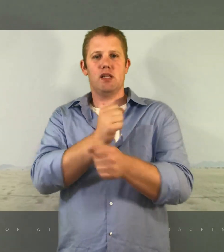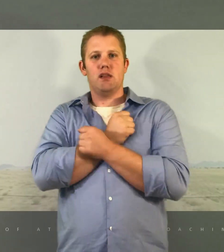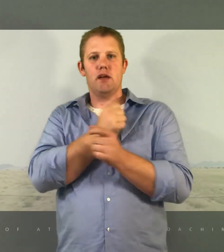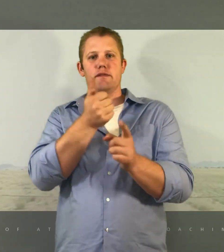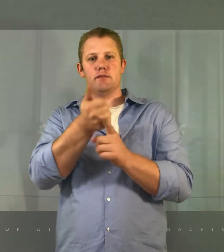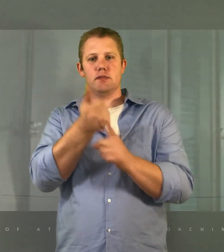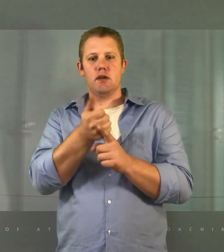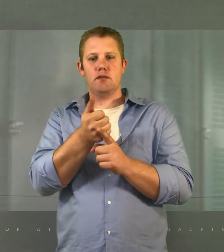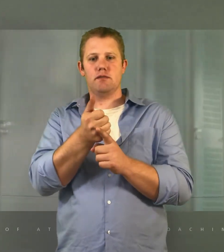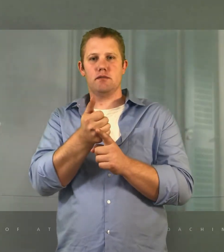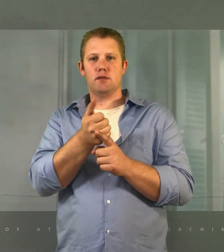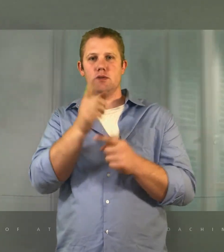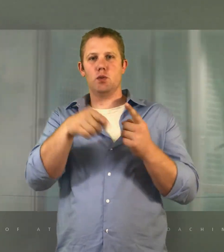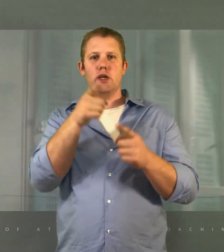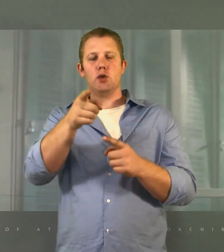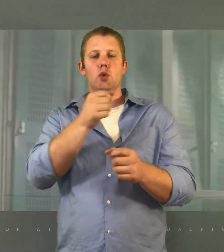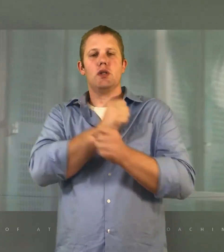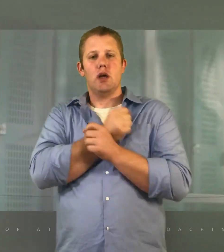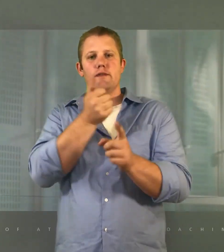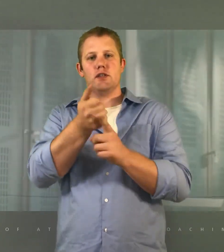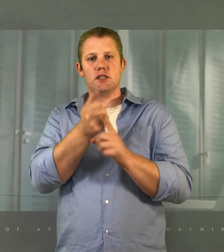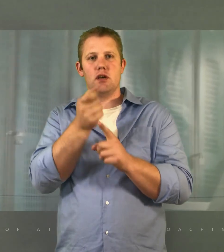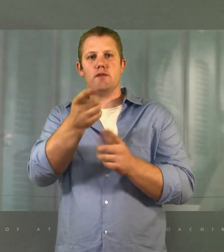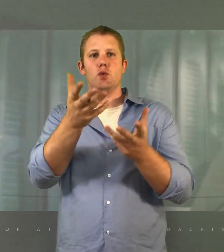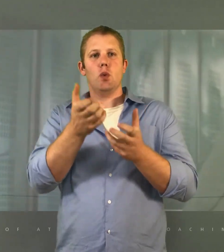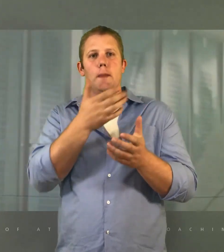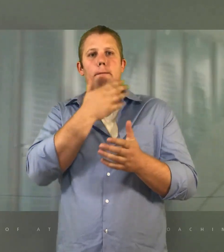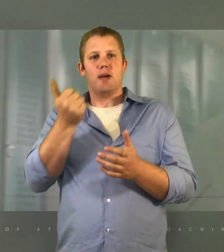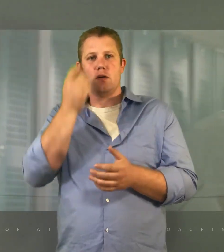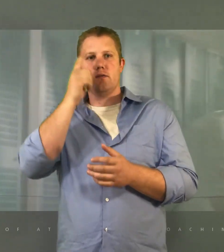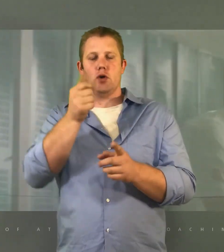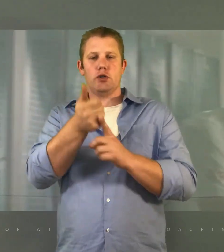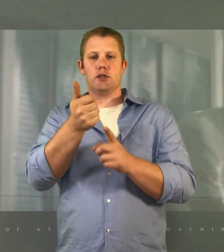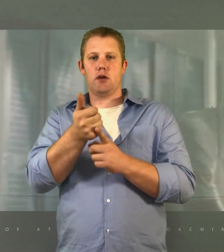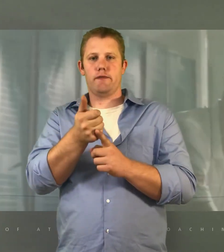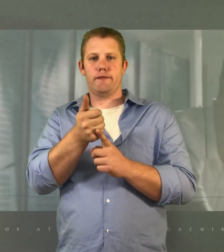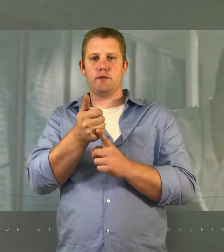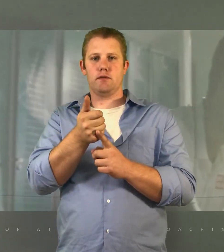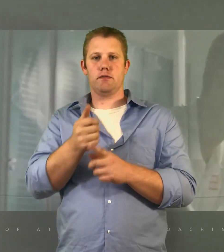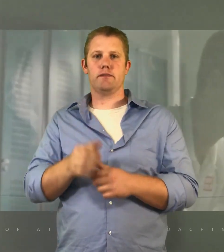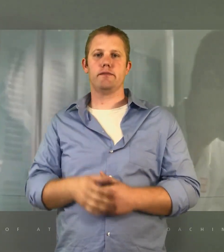woman who truly loves themselves. When you love yourself, you want better for yourself.